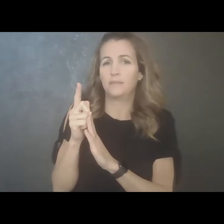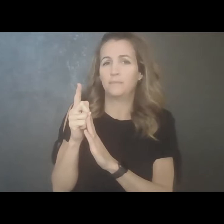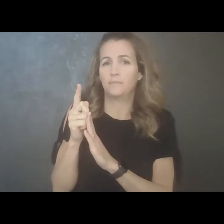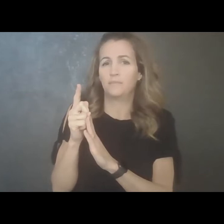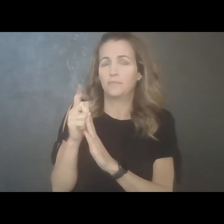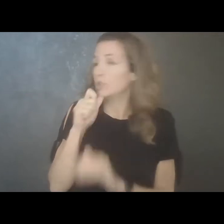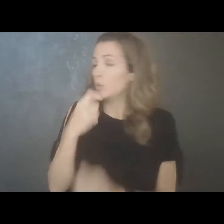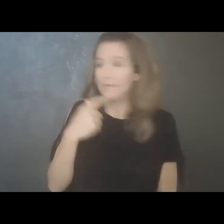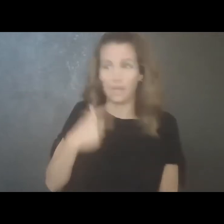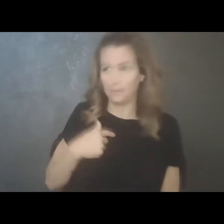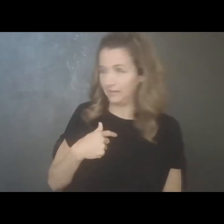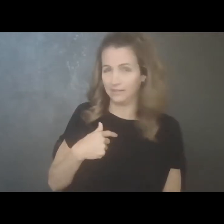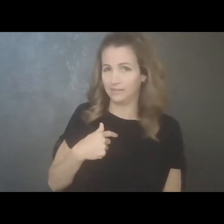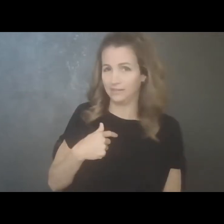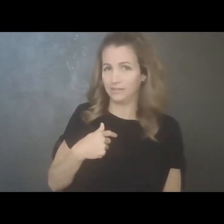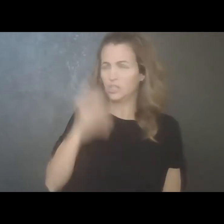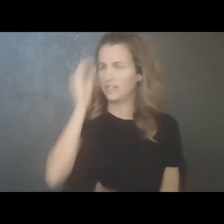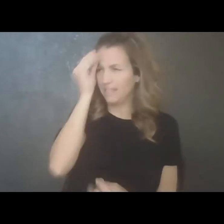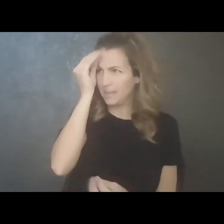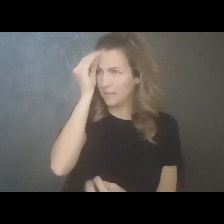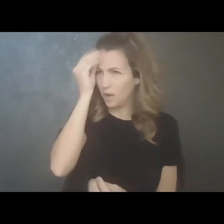Don't say it. Just think about it.